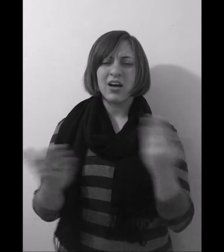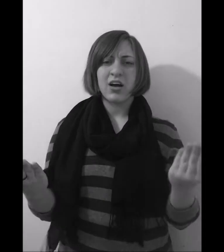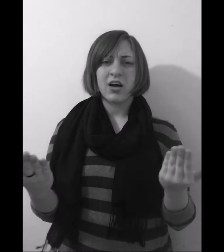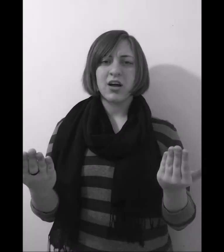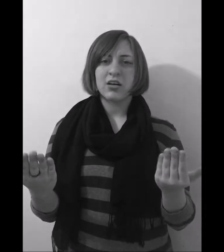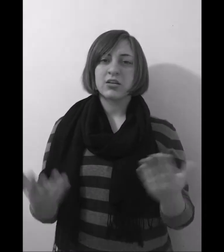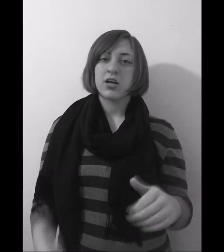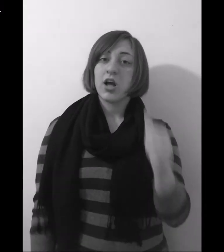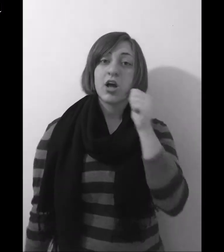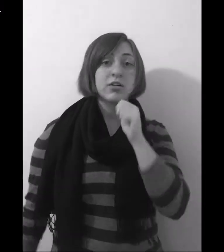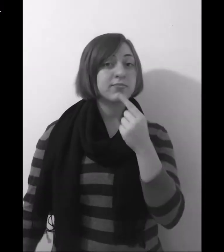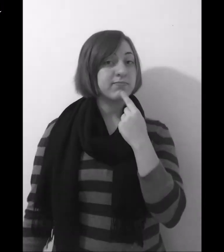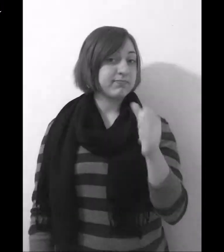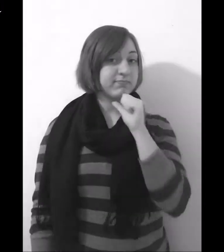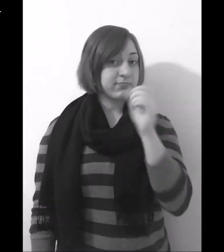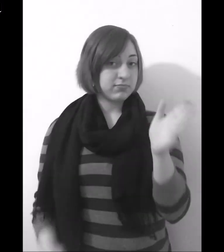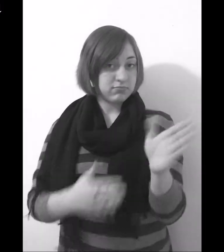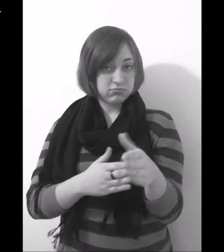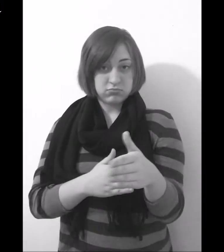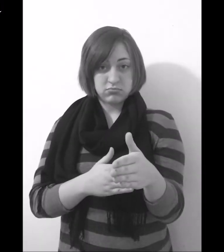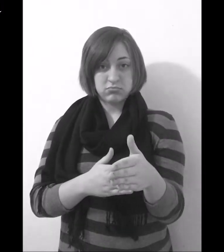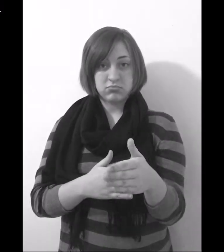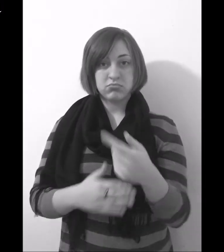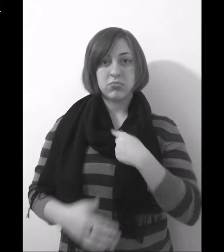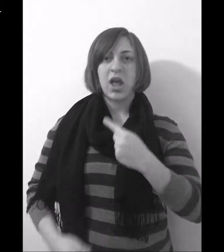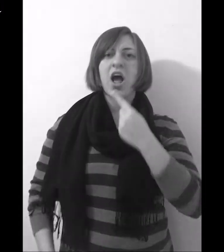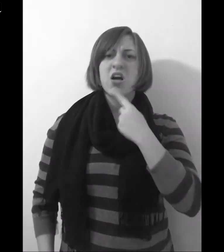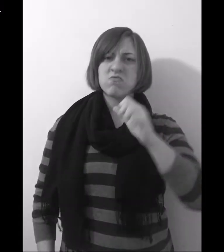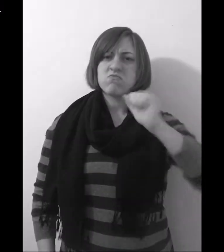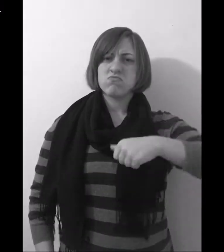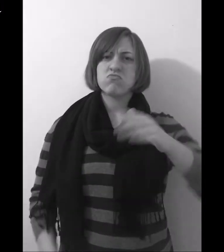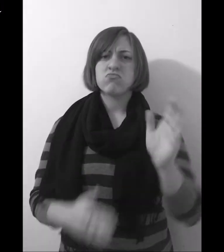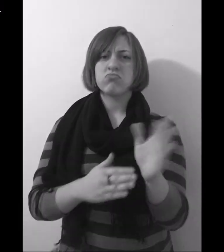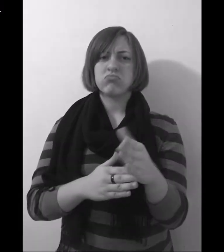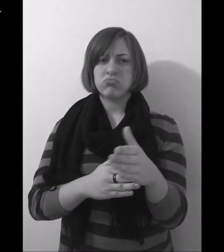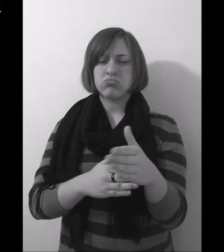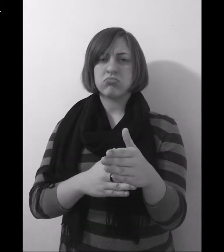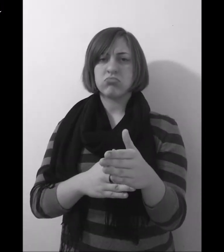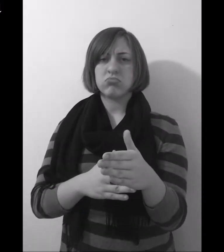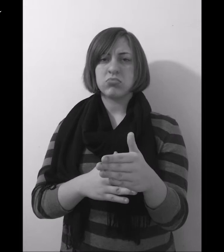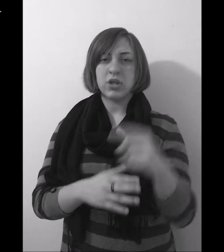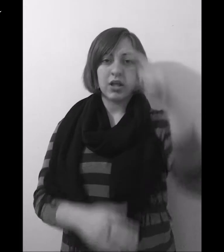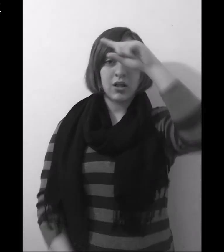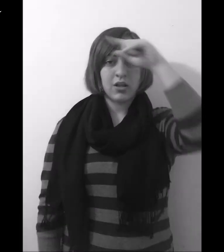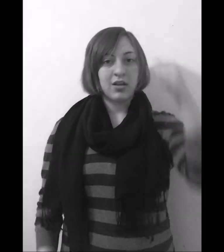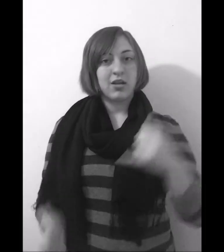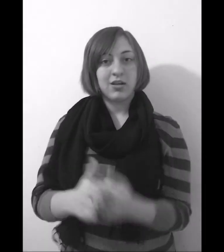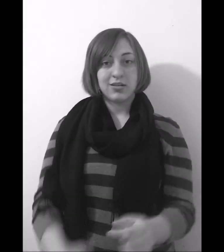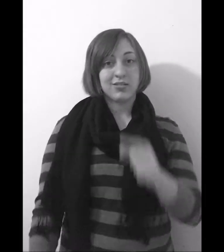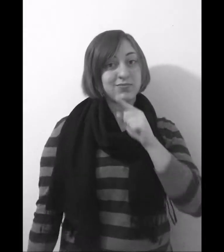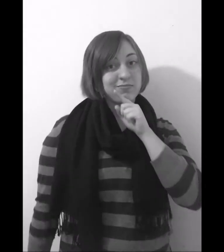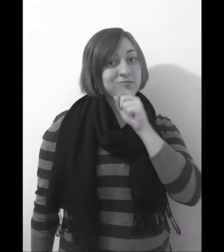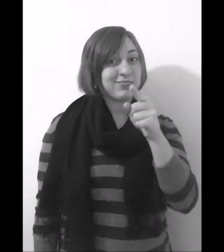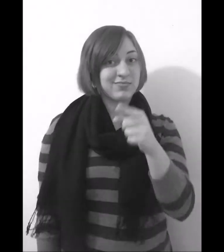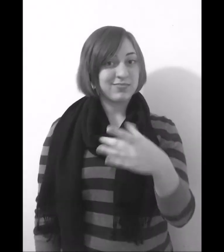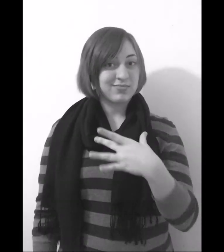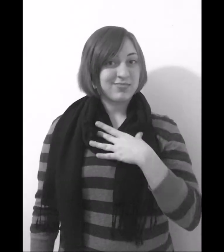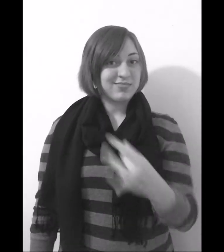pets. She says it's not a fish, I say it is a fish, cause it surrounds itself with